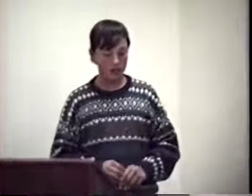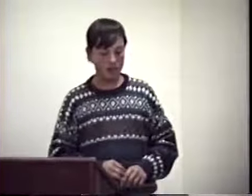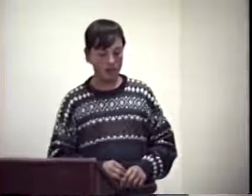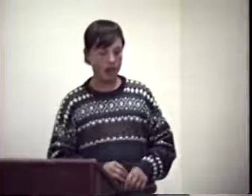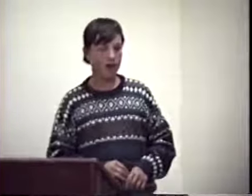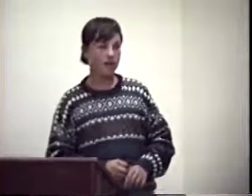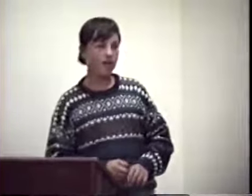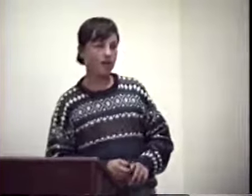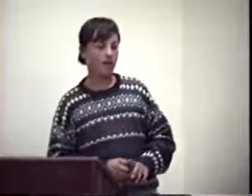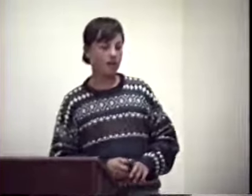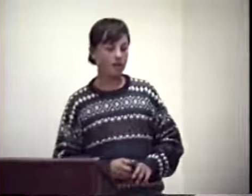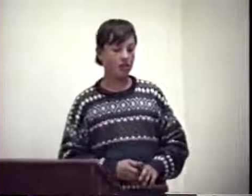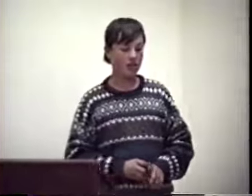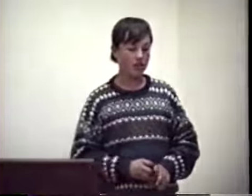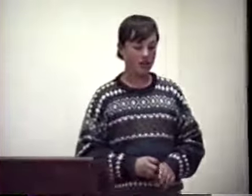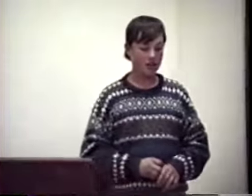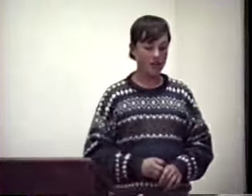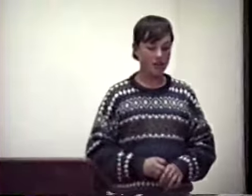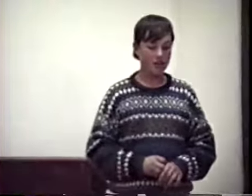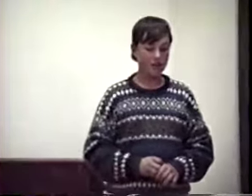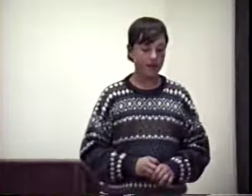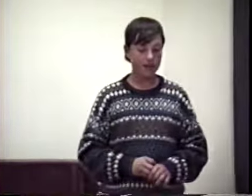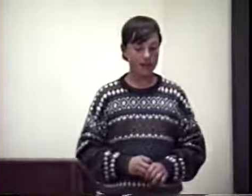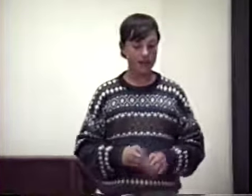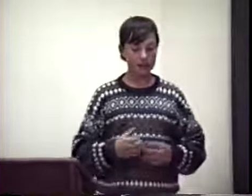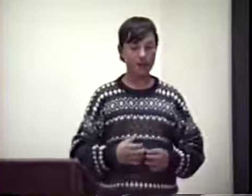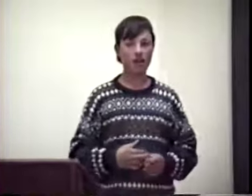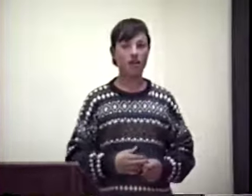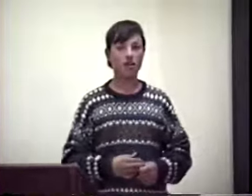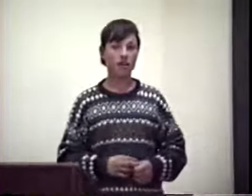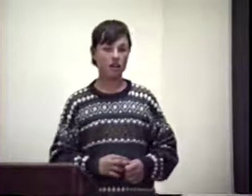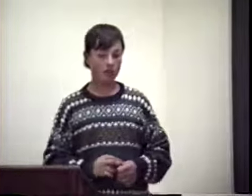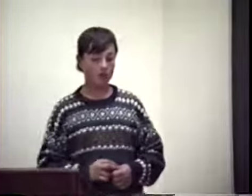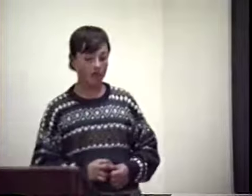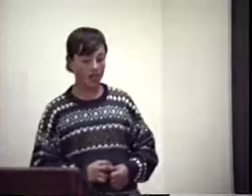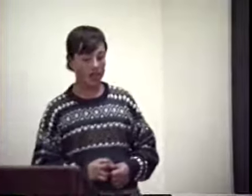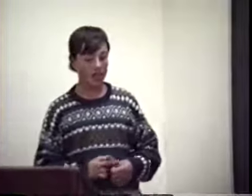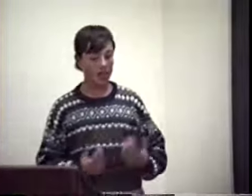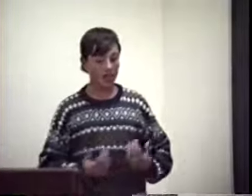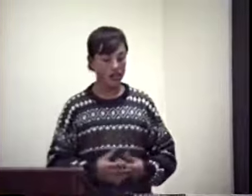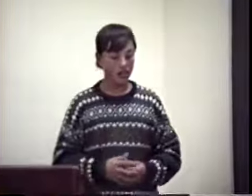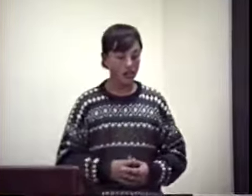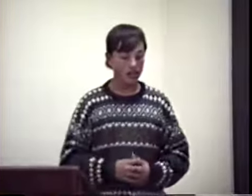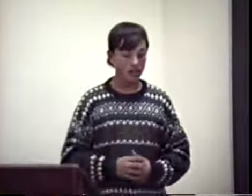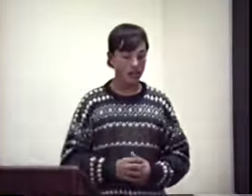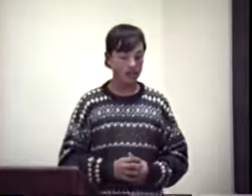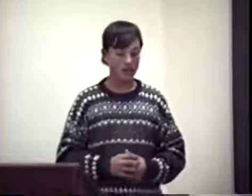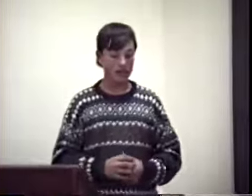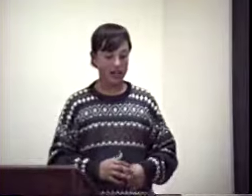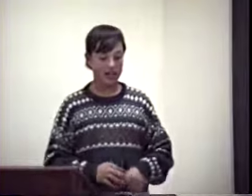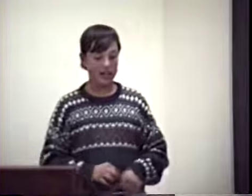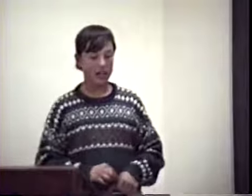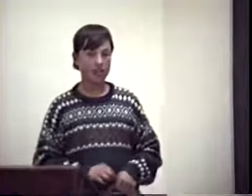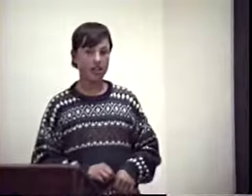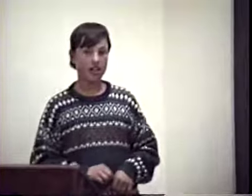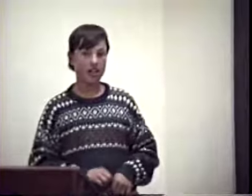once I got them down and all, it made me feel good, because I could go down, I'd go home, I could talk to my dad, and I